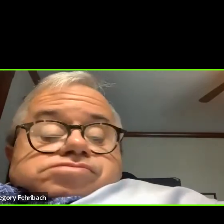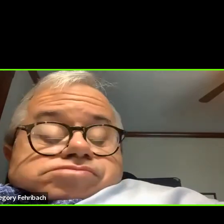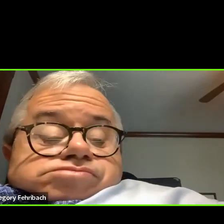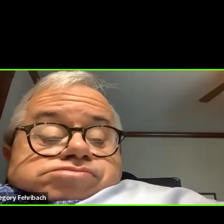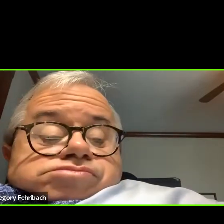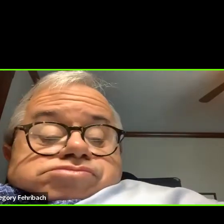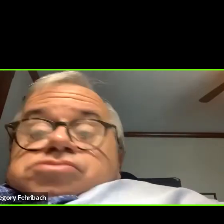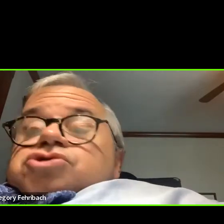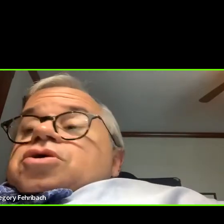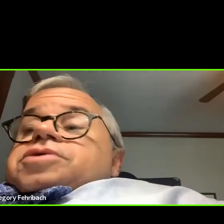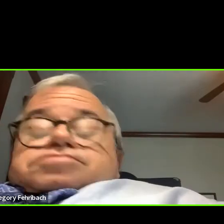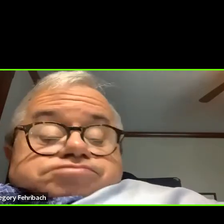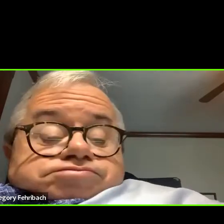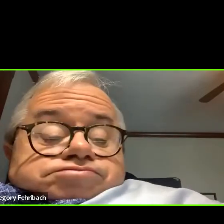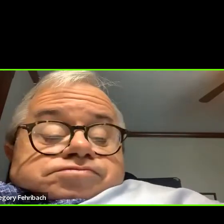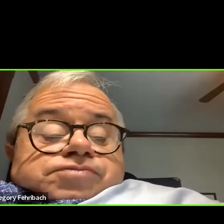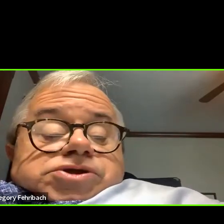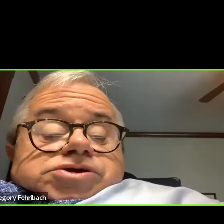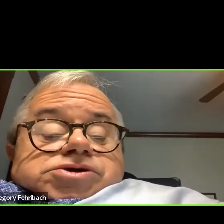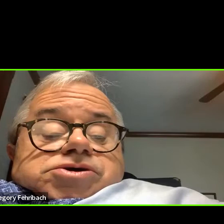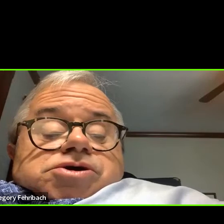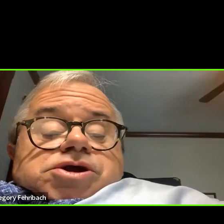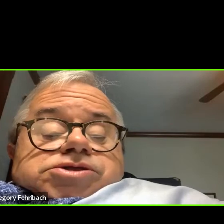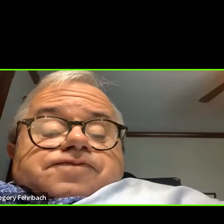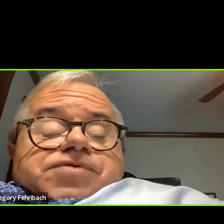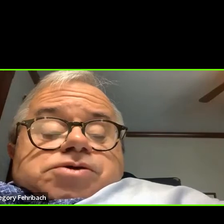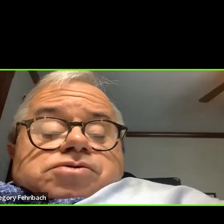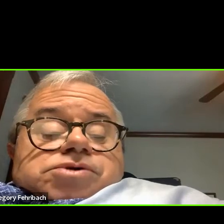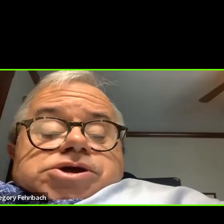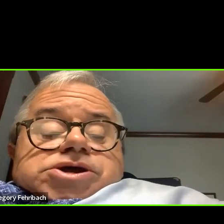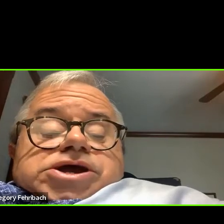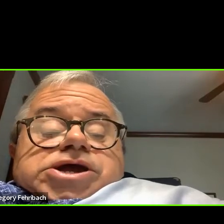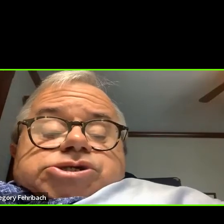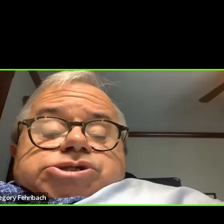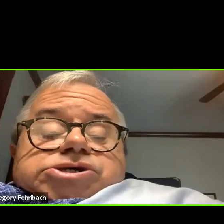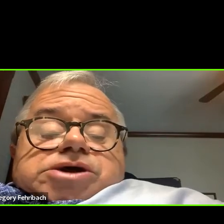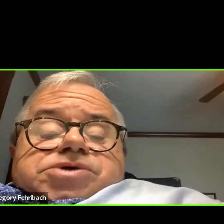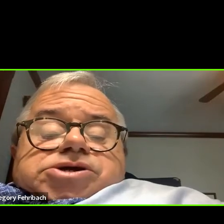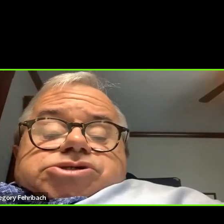All right, sorry. All right, the federal